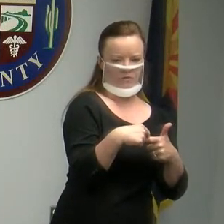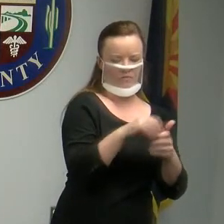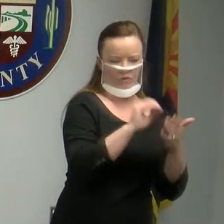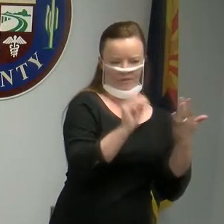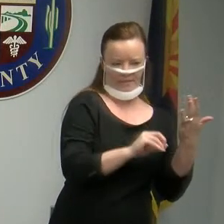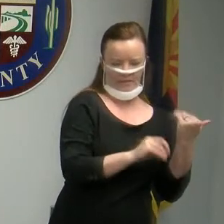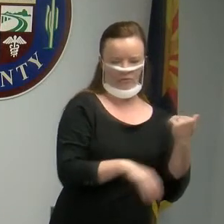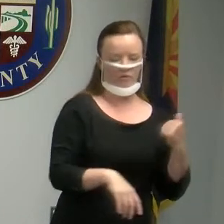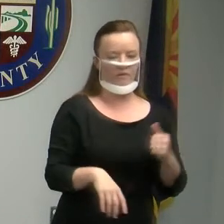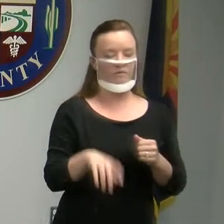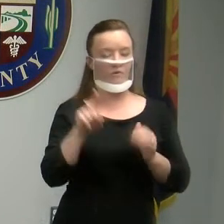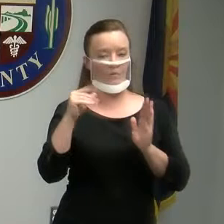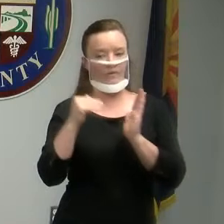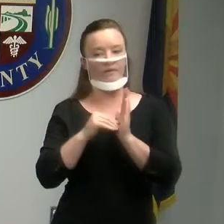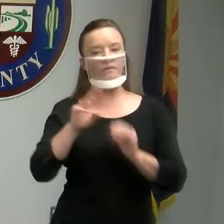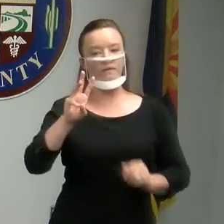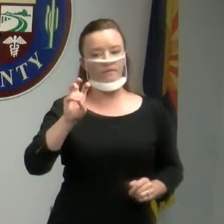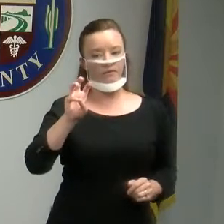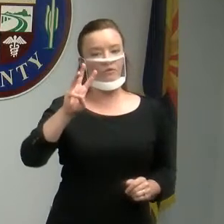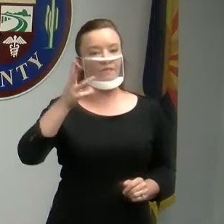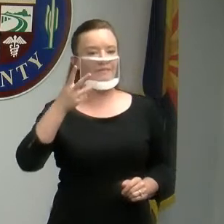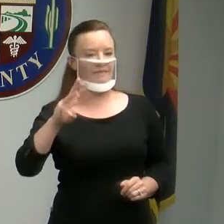it's